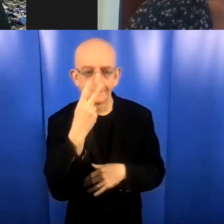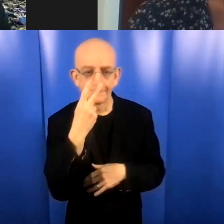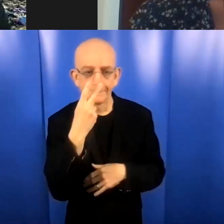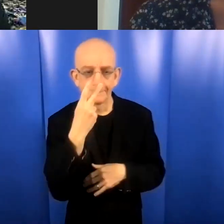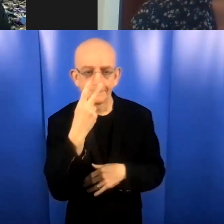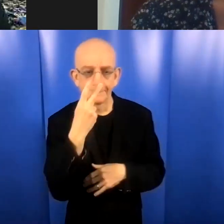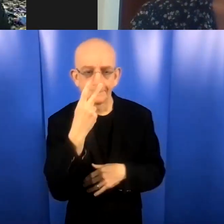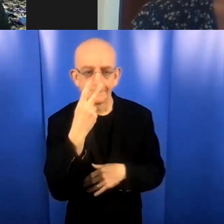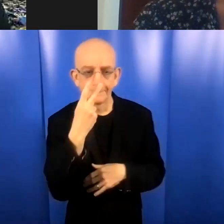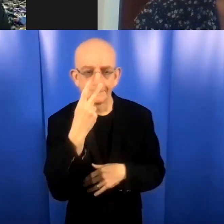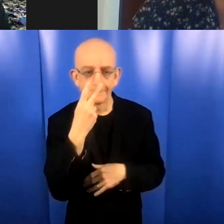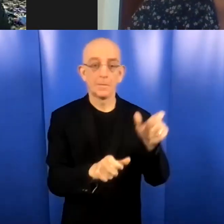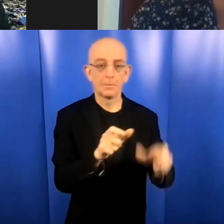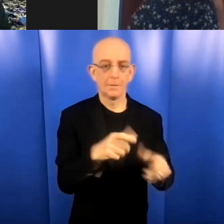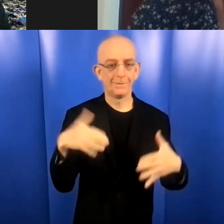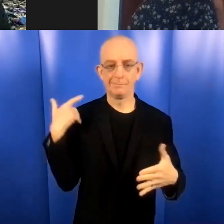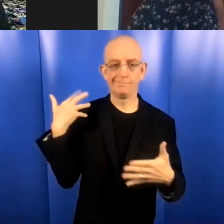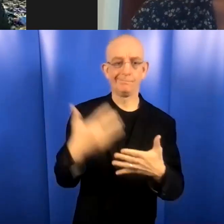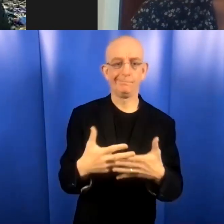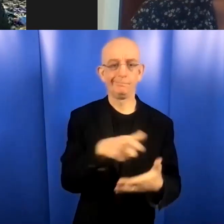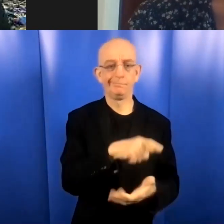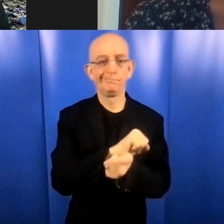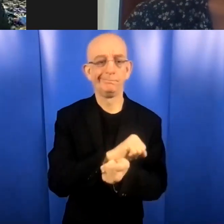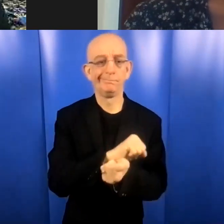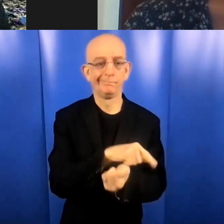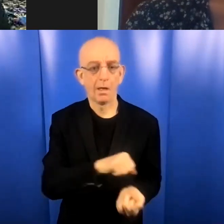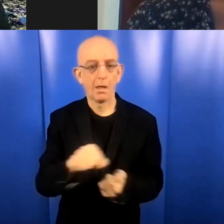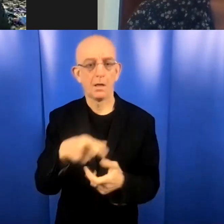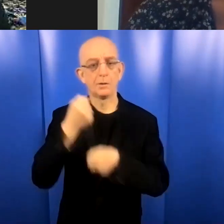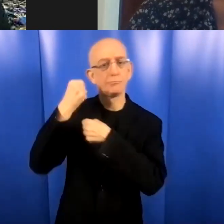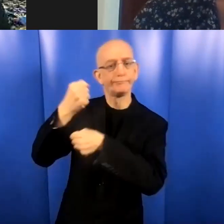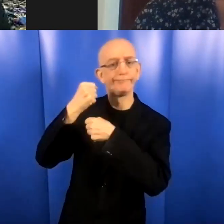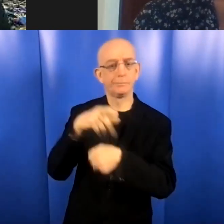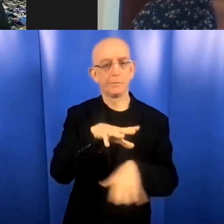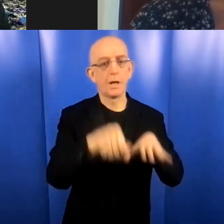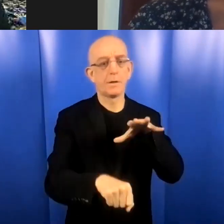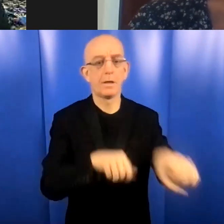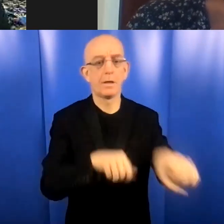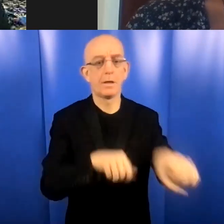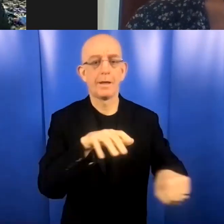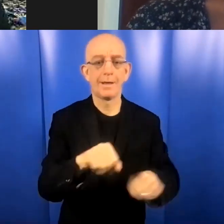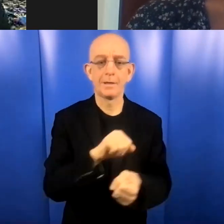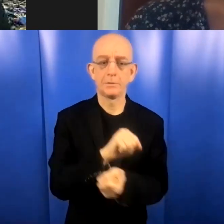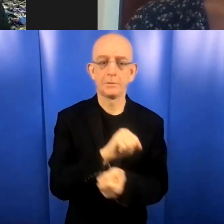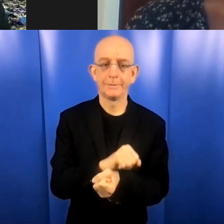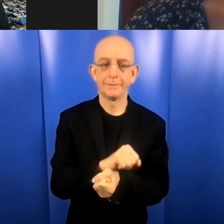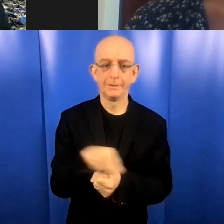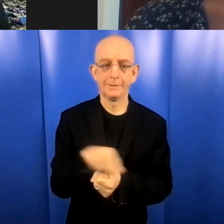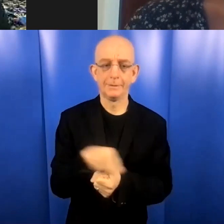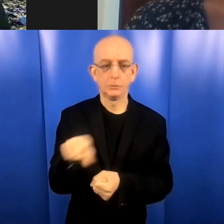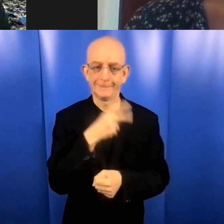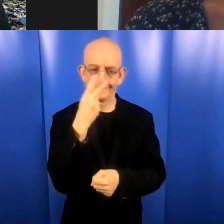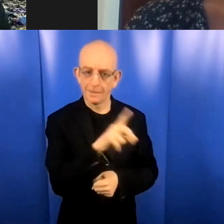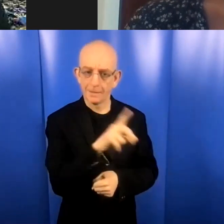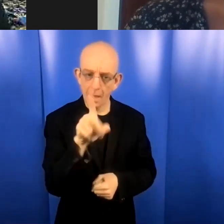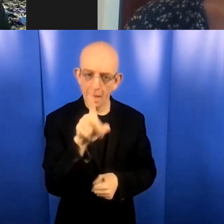for. It's still ongoing, but it advocates for the release of political prisoners and also calls attention to the situation